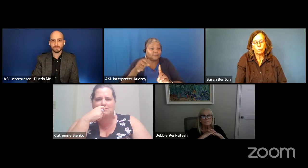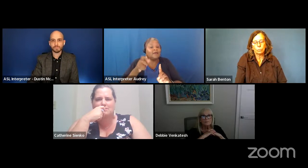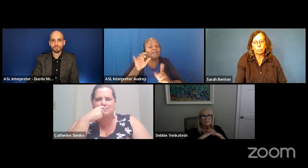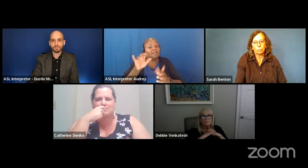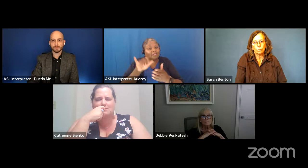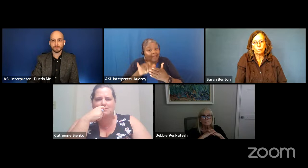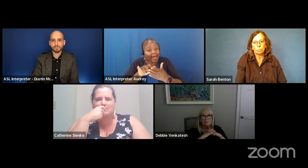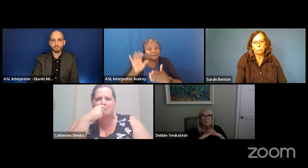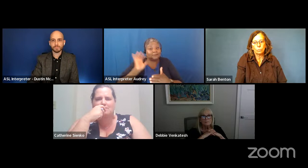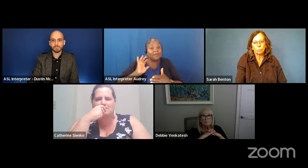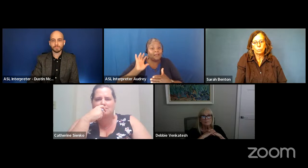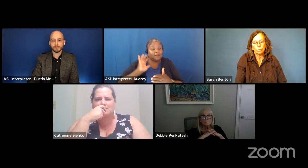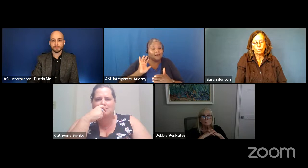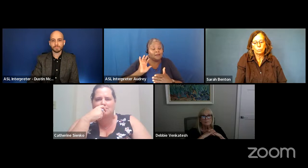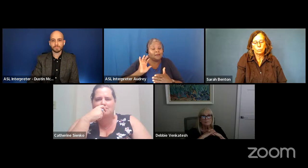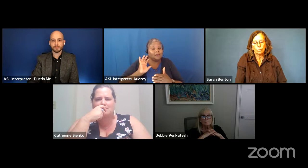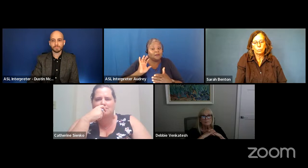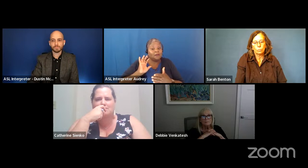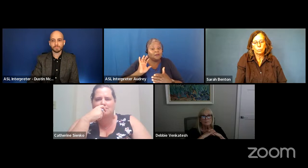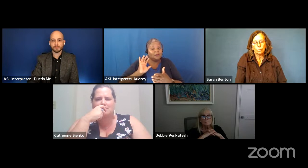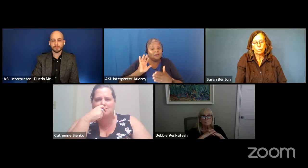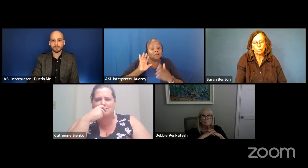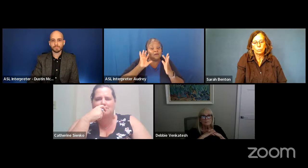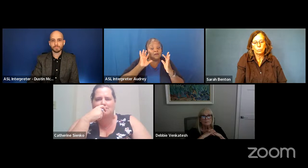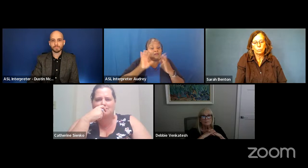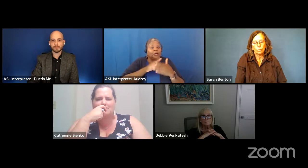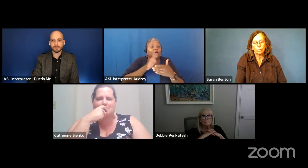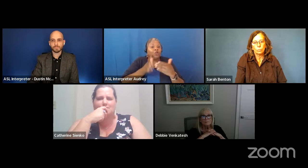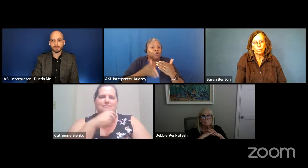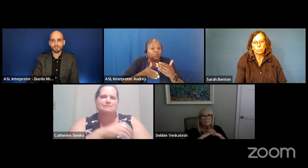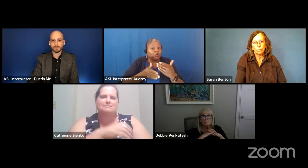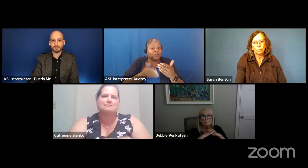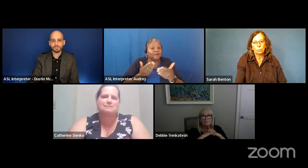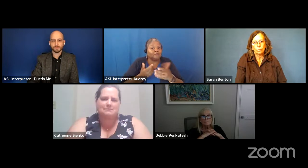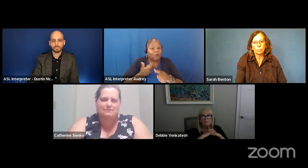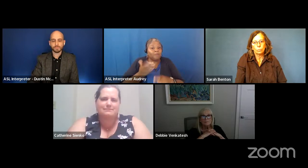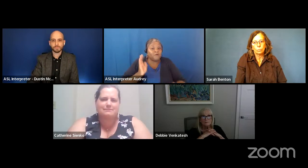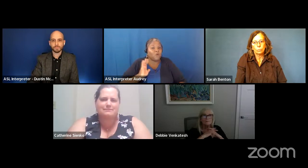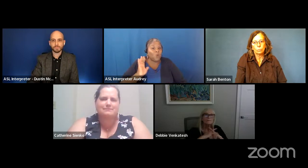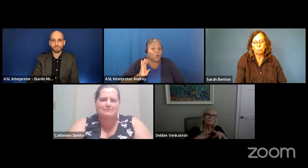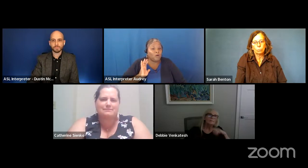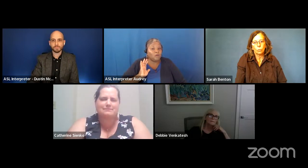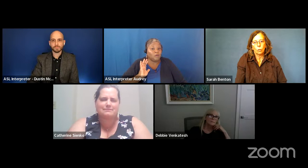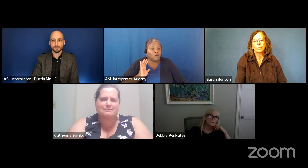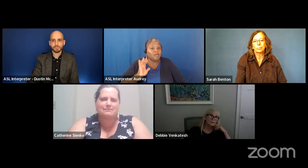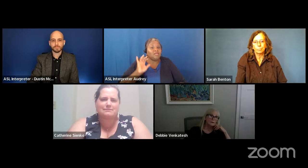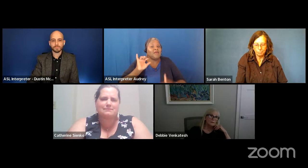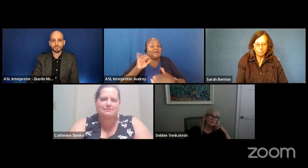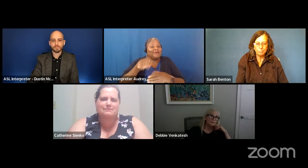been that's the conclusion that was arrived at in this case.